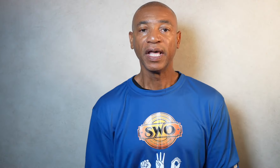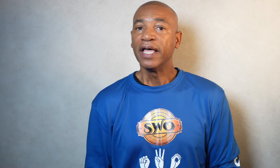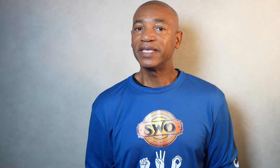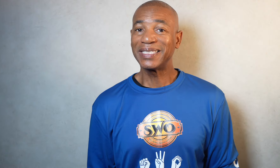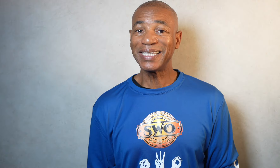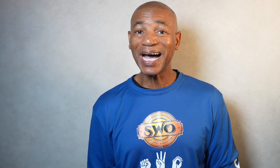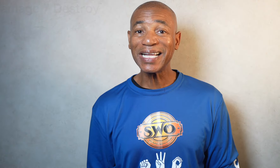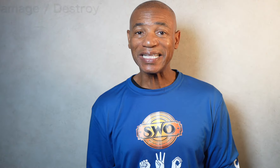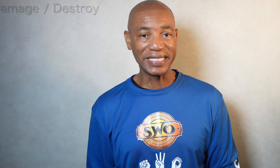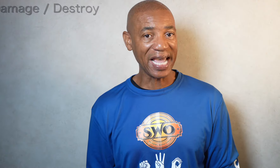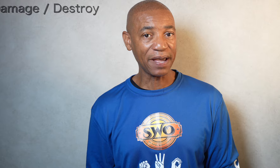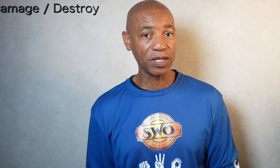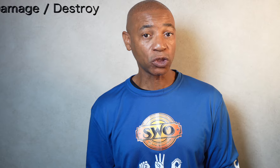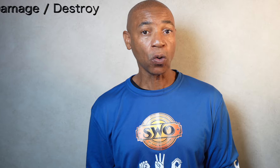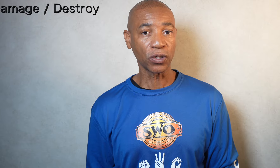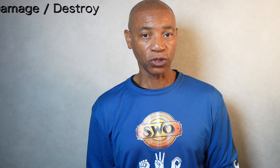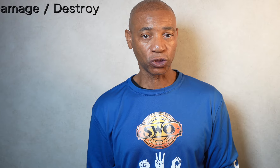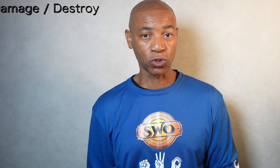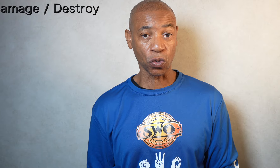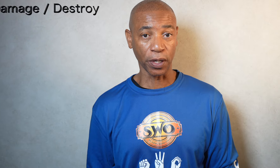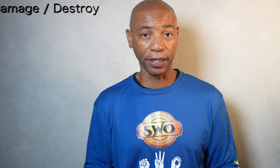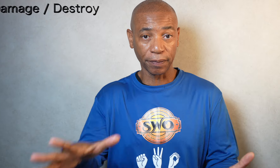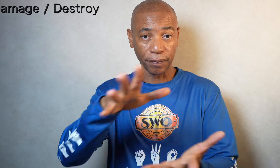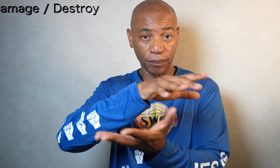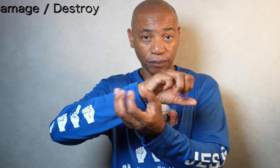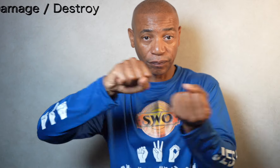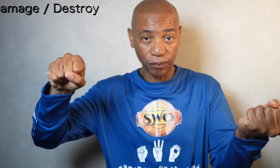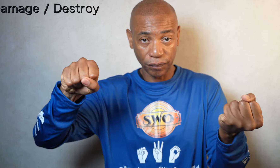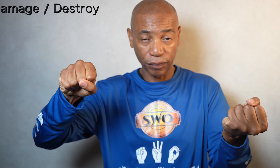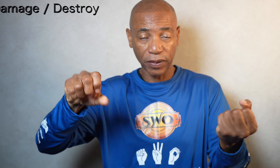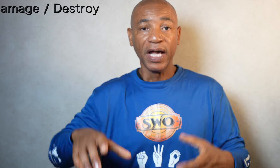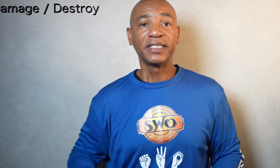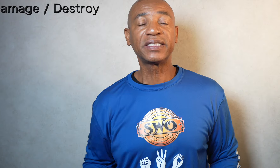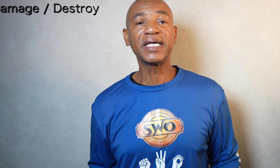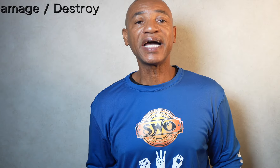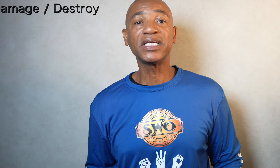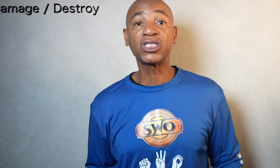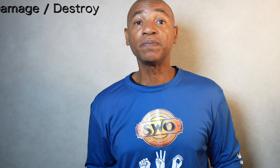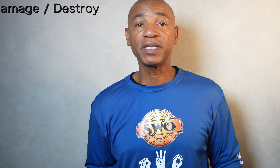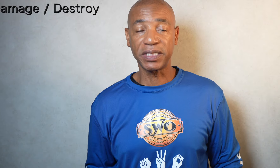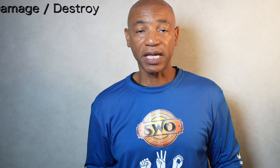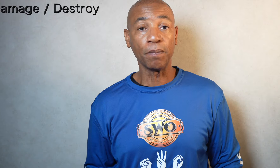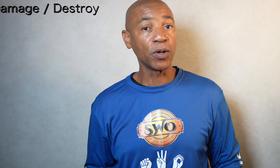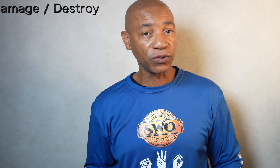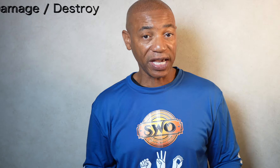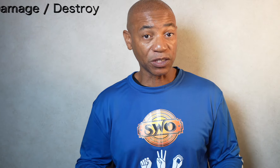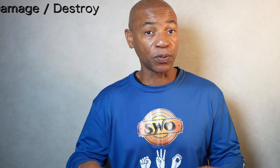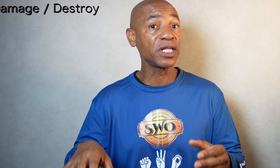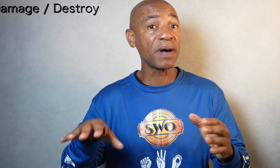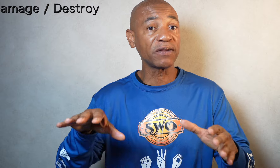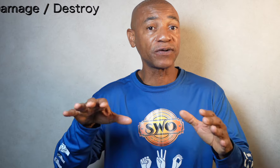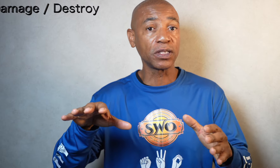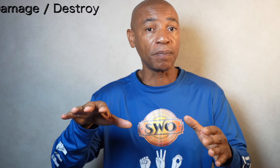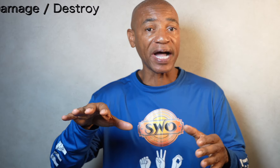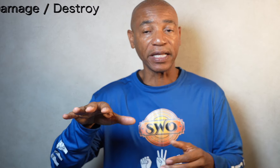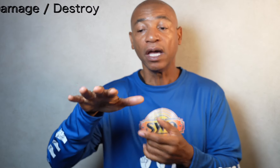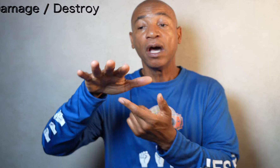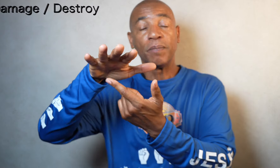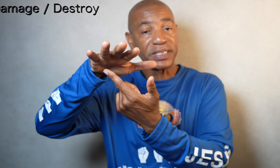The sign damage or destroy. The sign is simply take both hands, bring them out in front of the body, but take